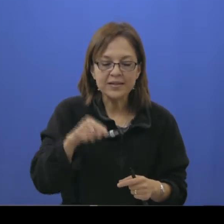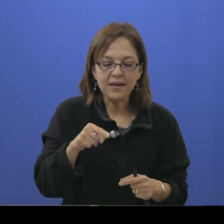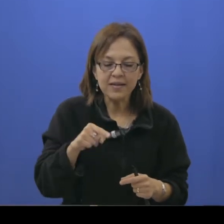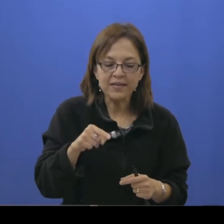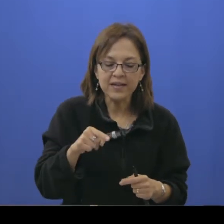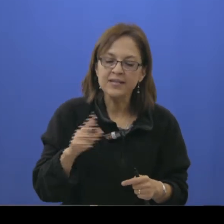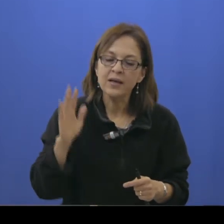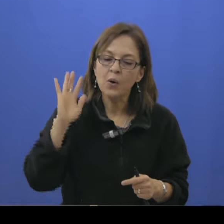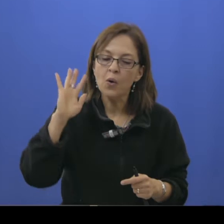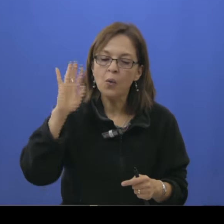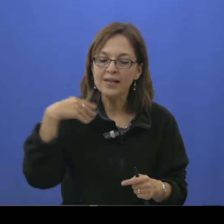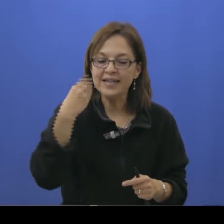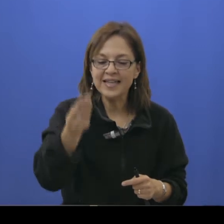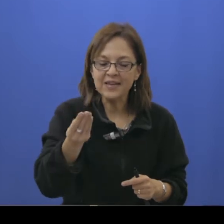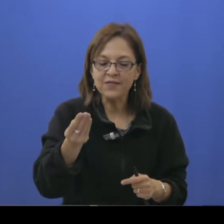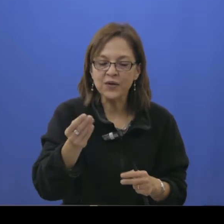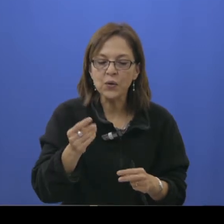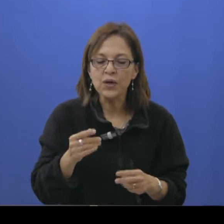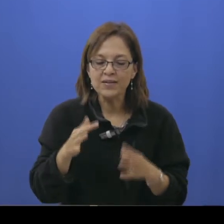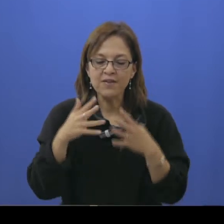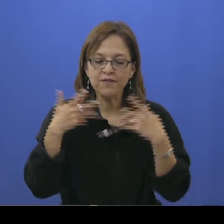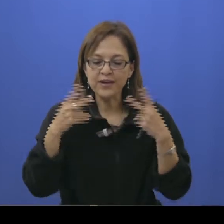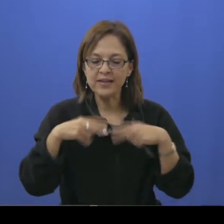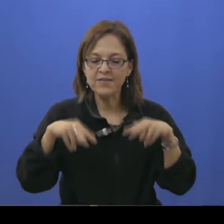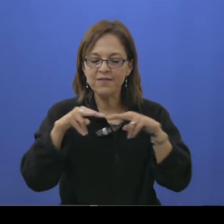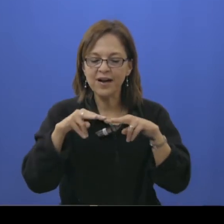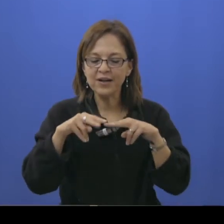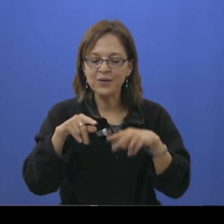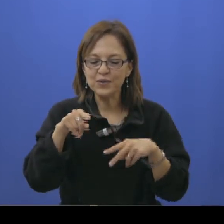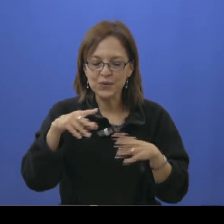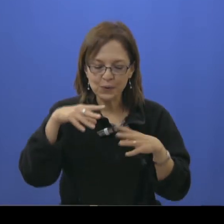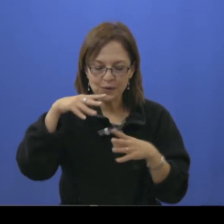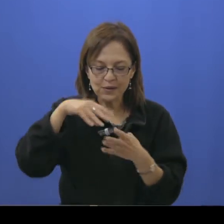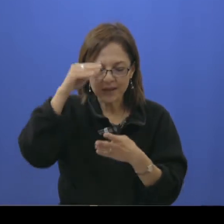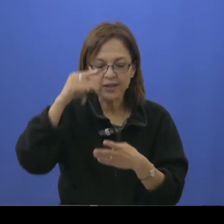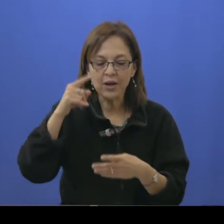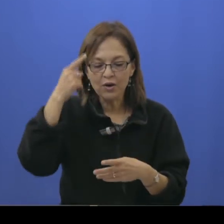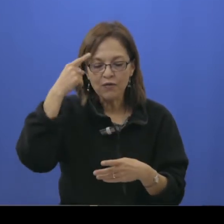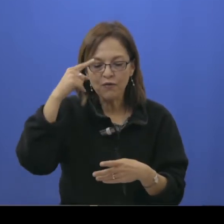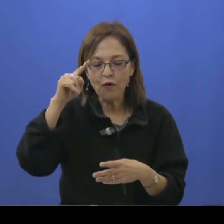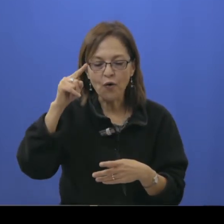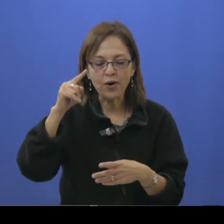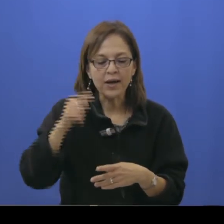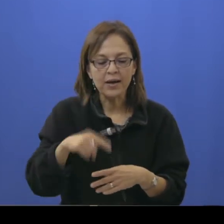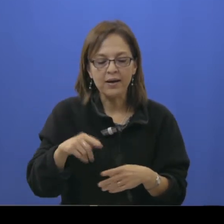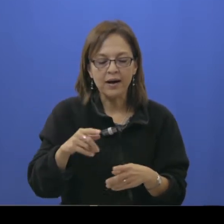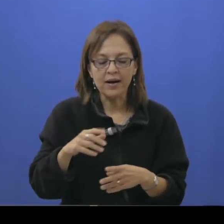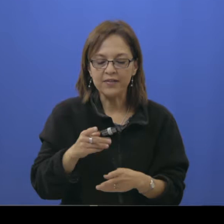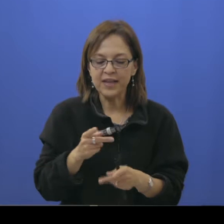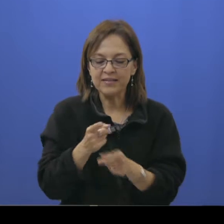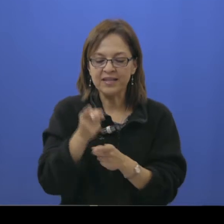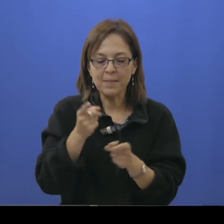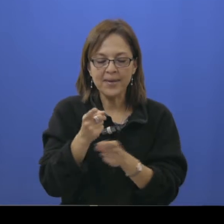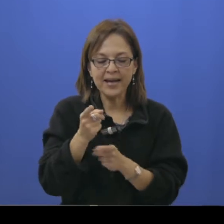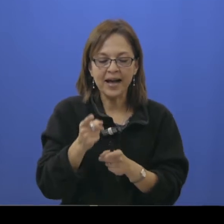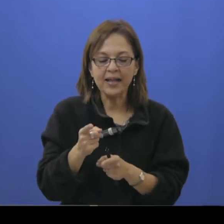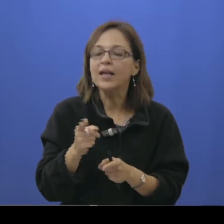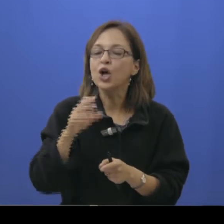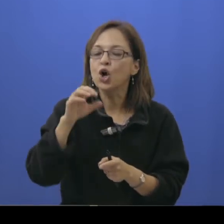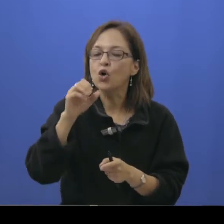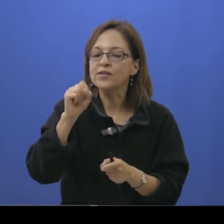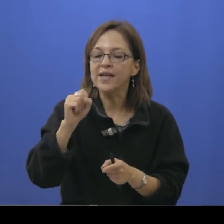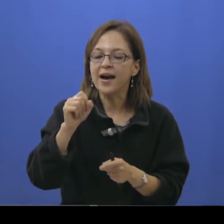Always, this will give you the friendly values you learn for the